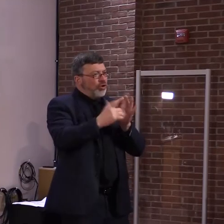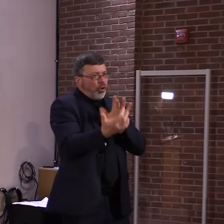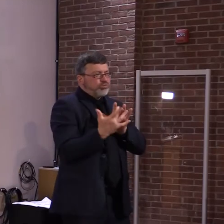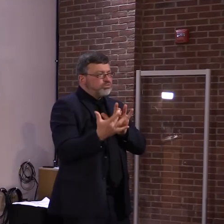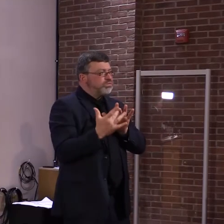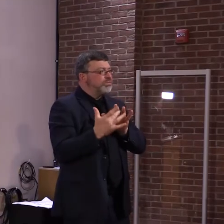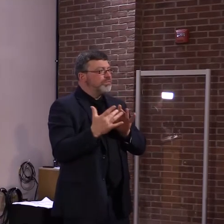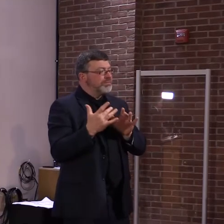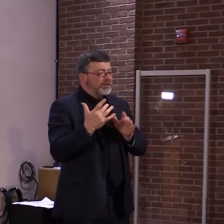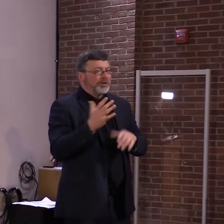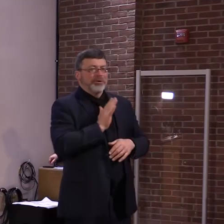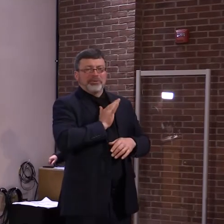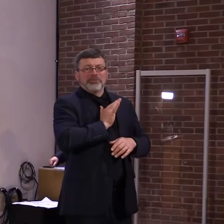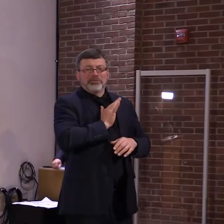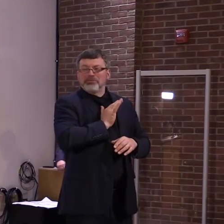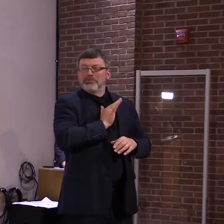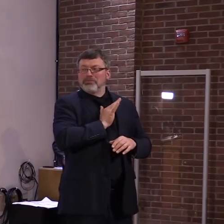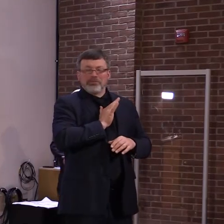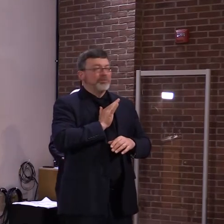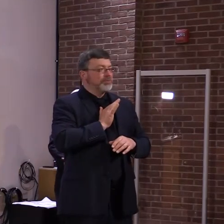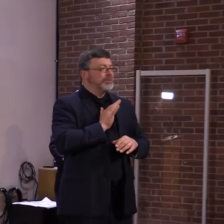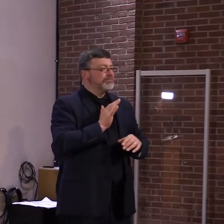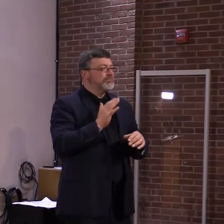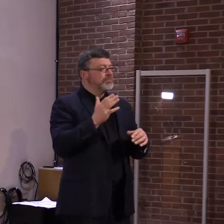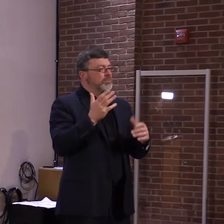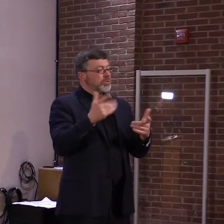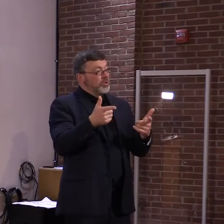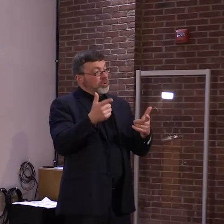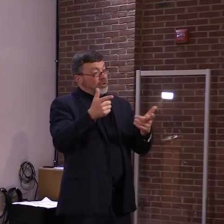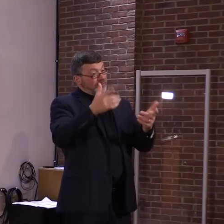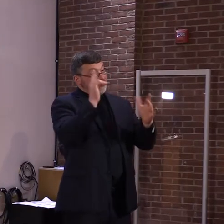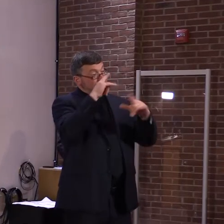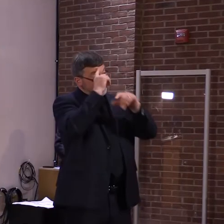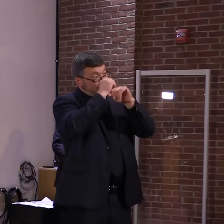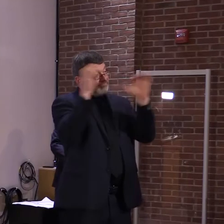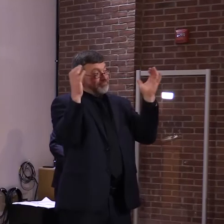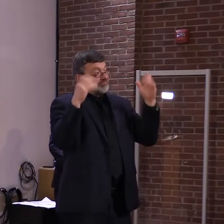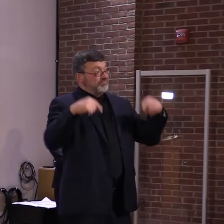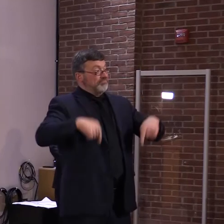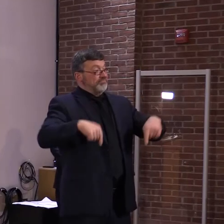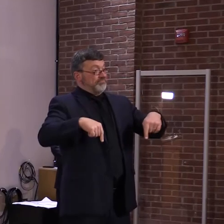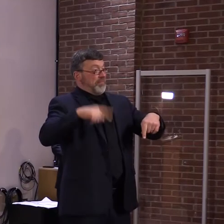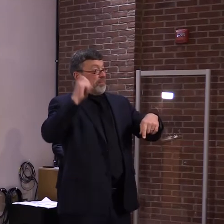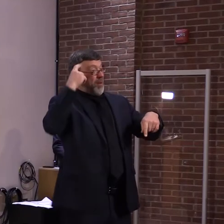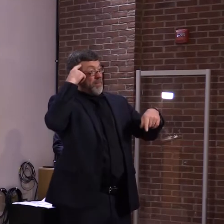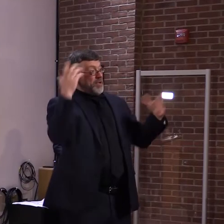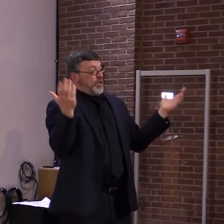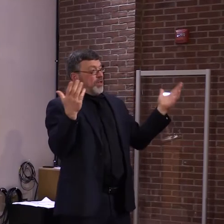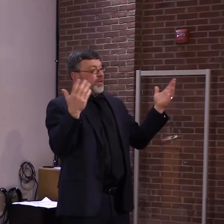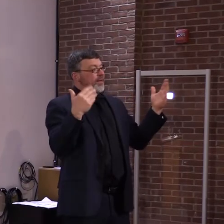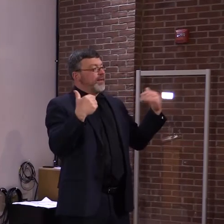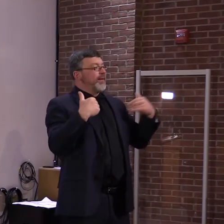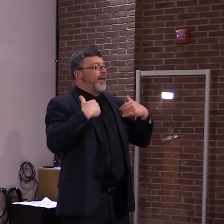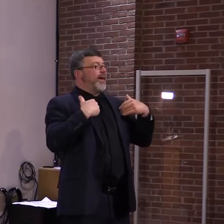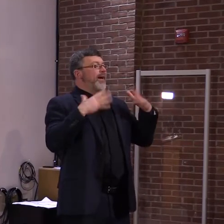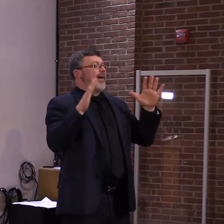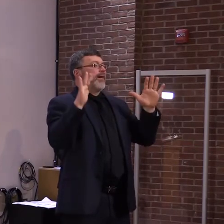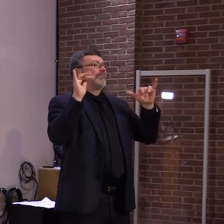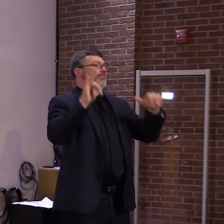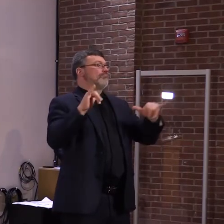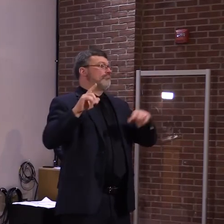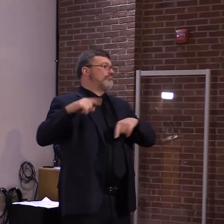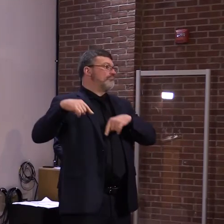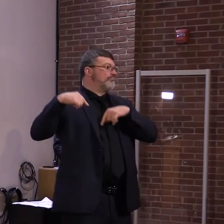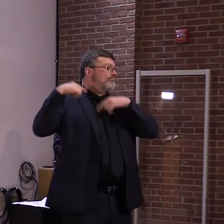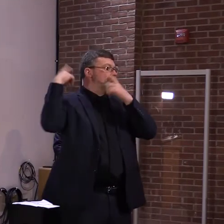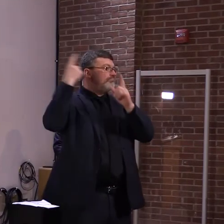a limited number of the Montpelier-type press corps that would show up, and they have pretty much dominated